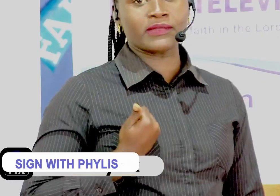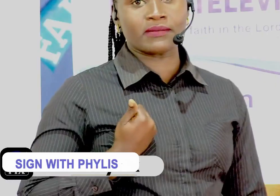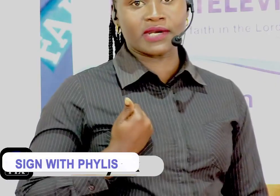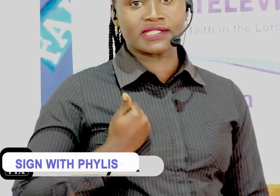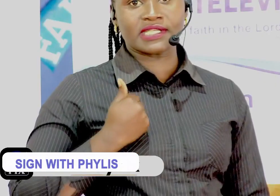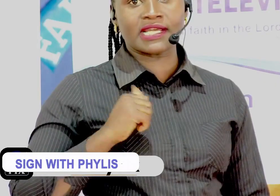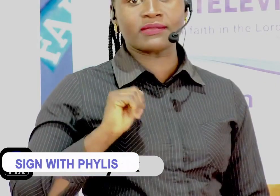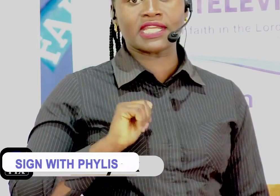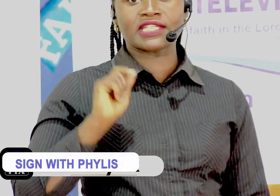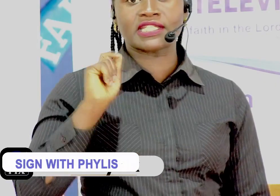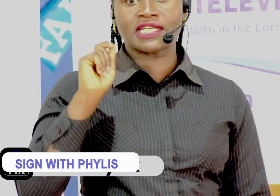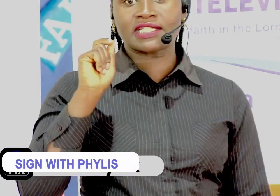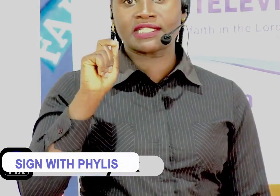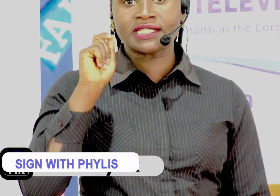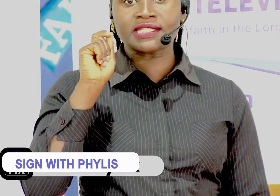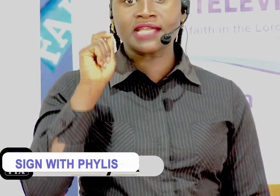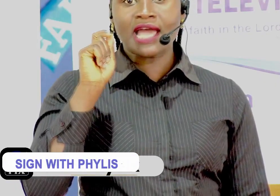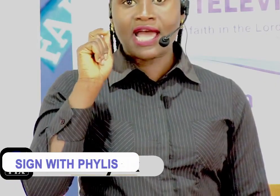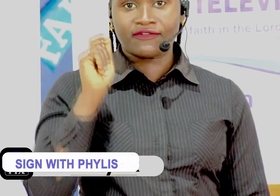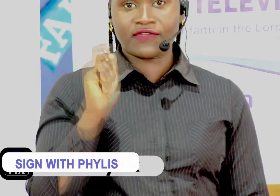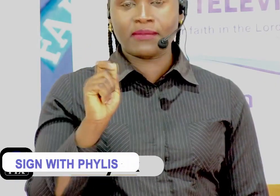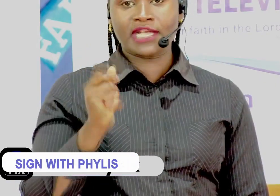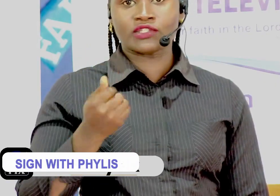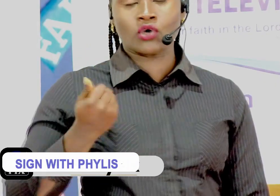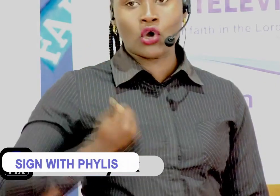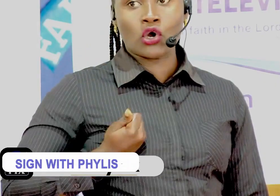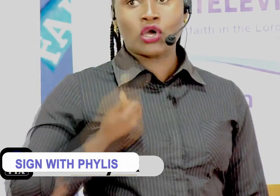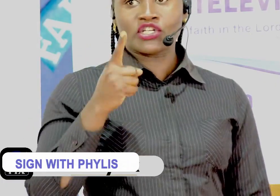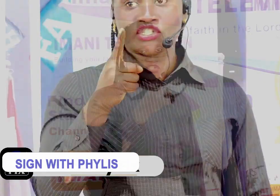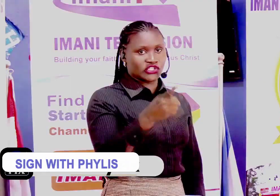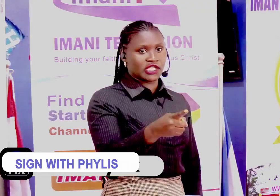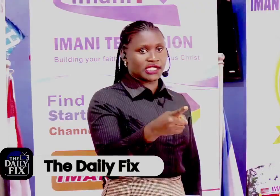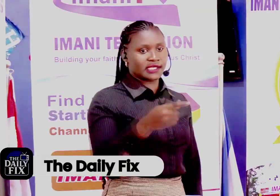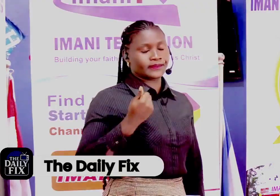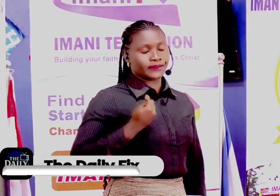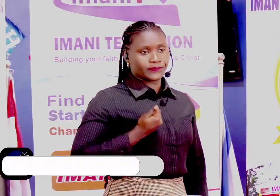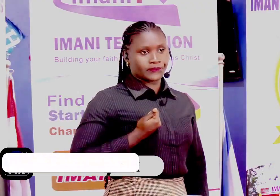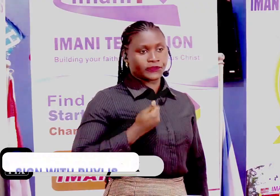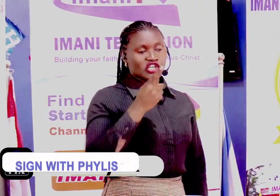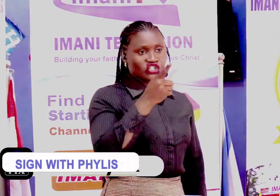breast here, meaning she is a female. So she. She